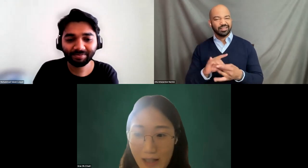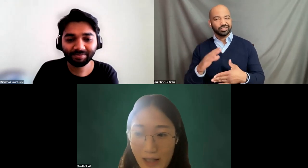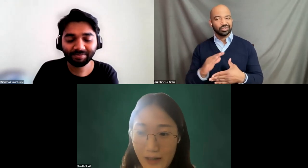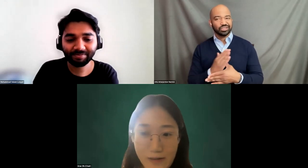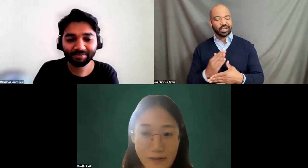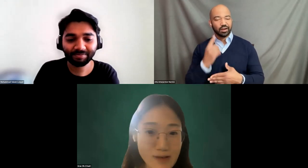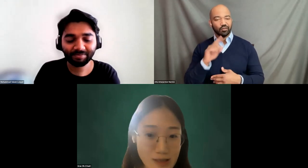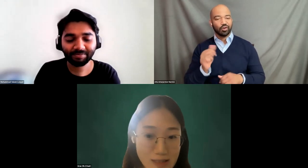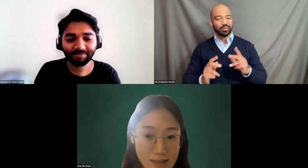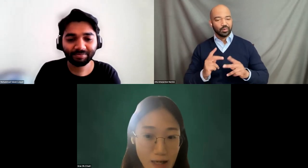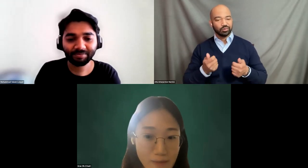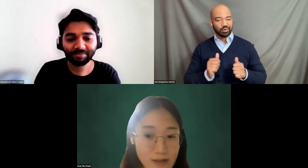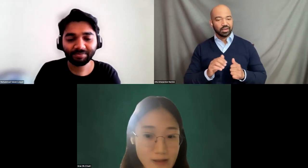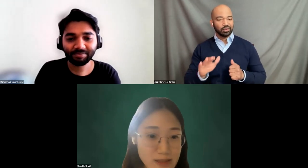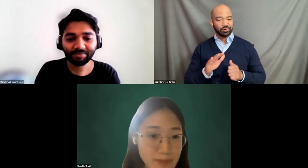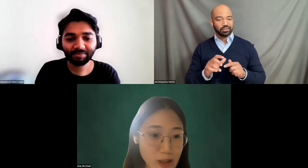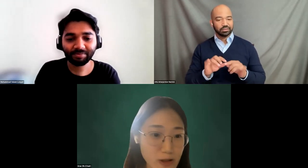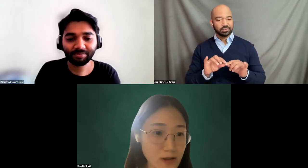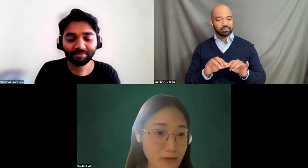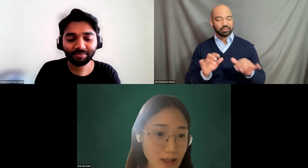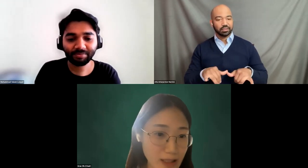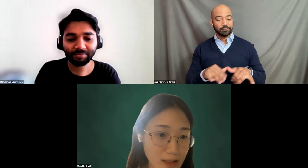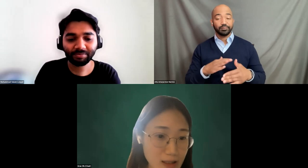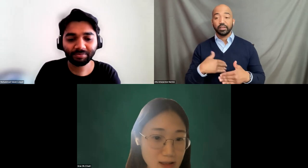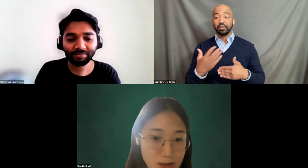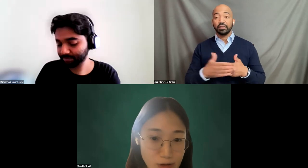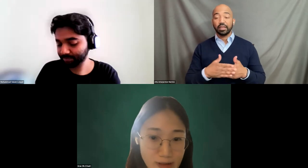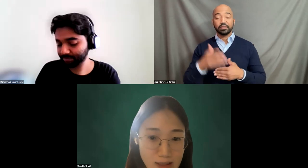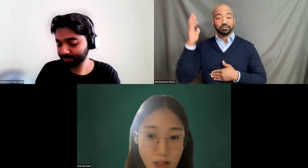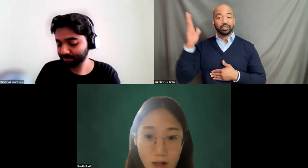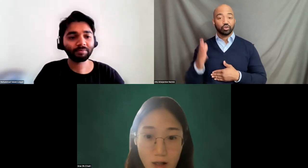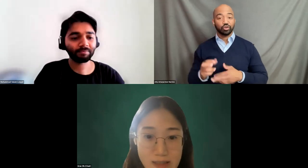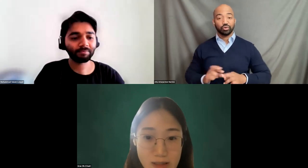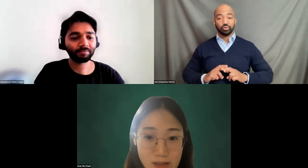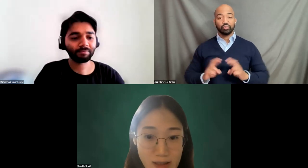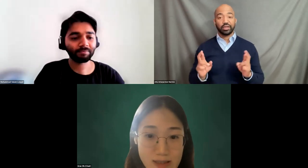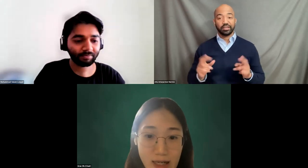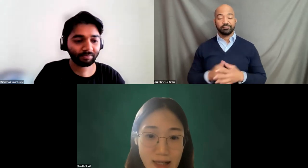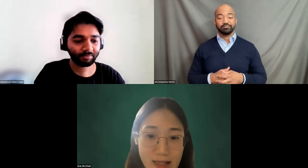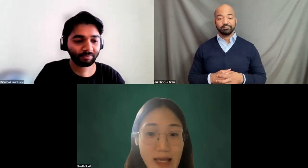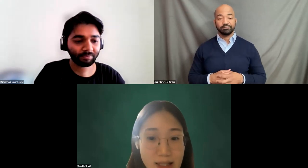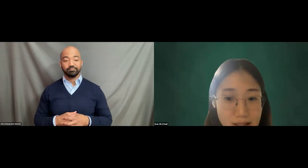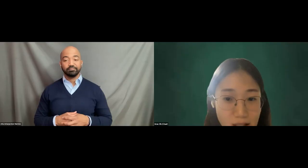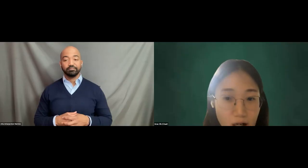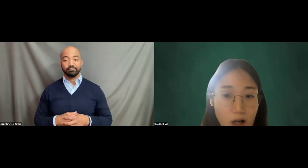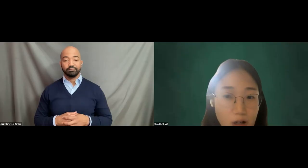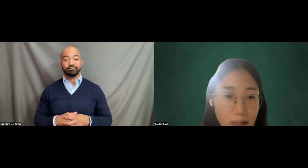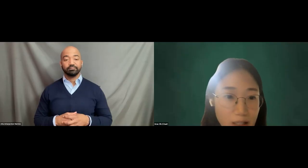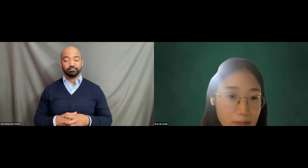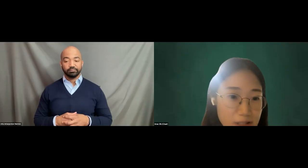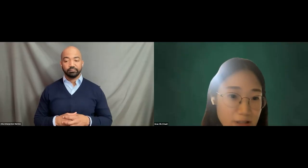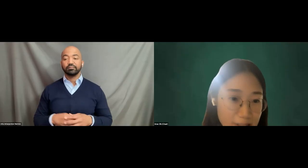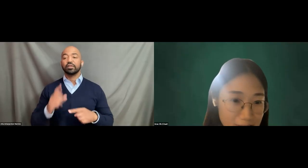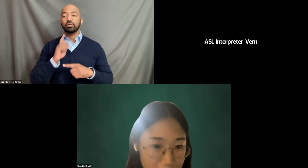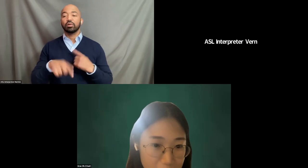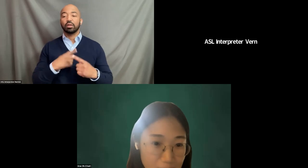system. Let's have next speaker ready. So next talk is titled as 8, an